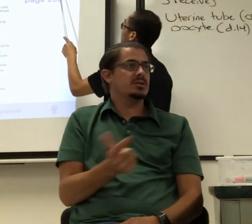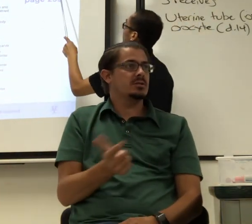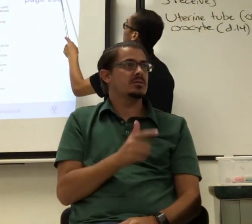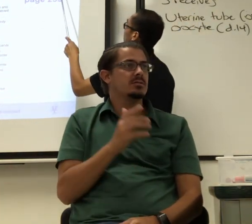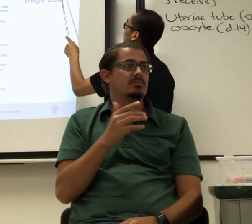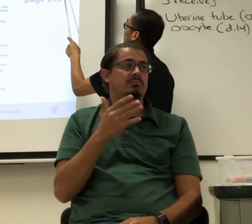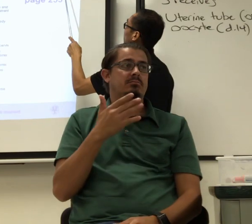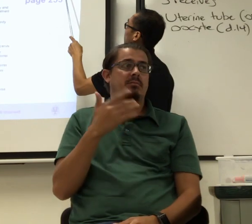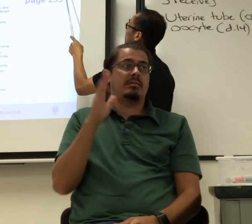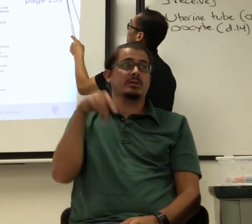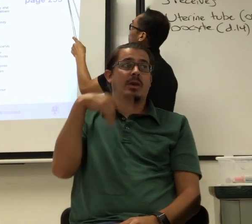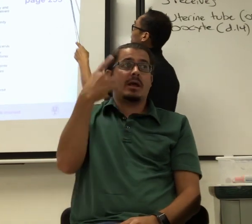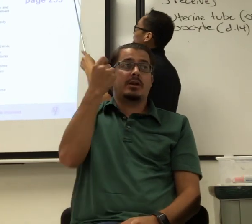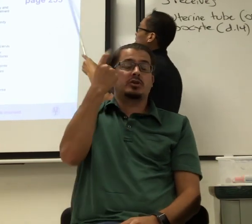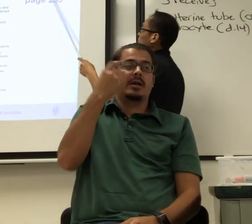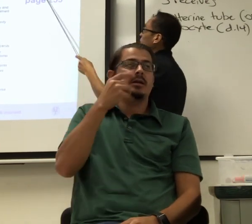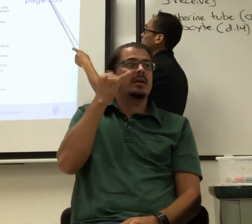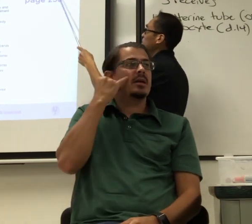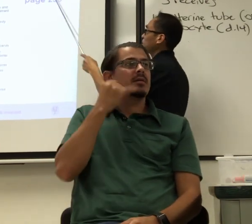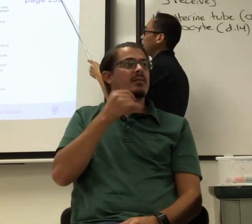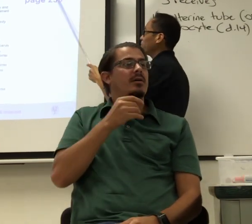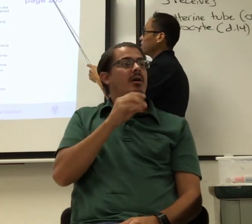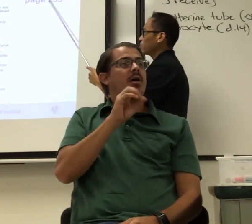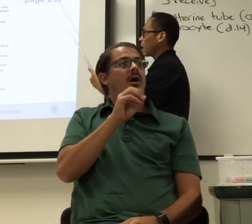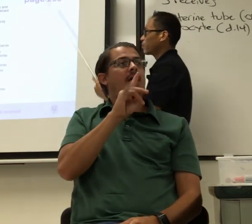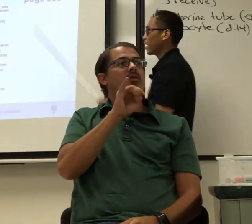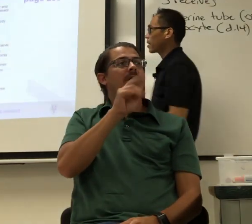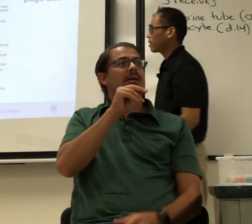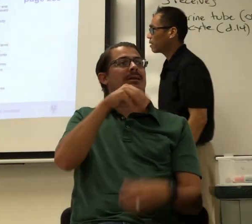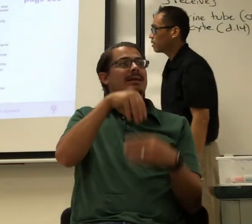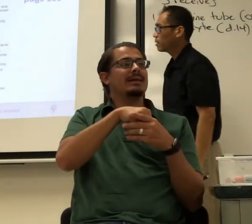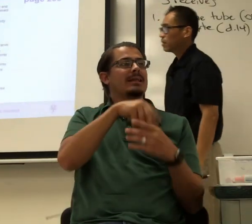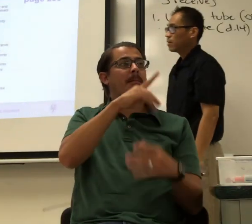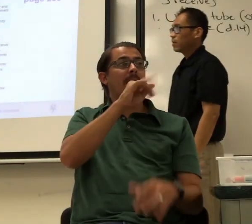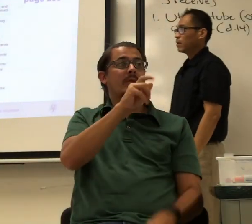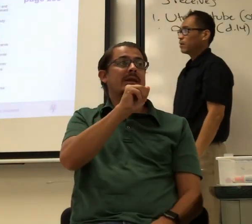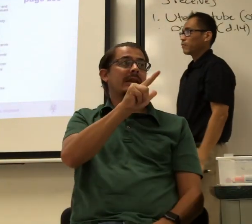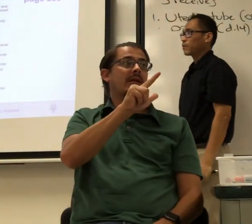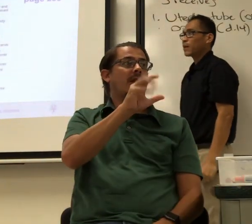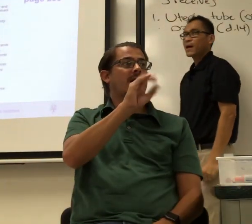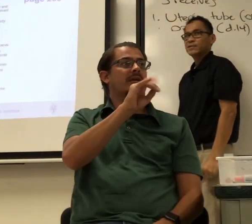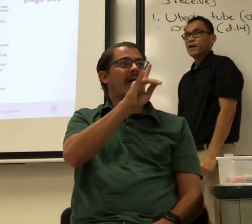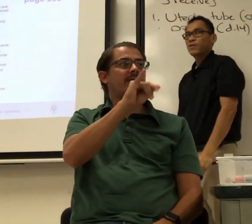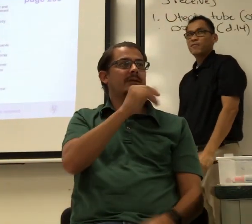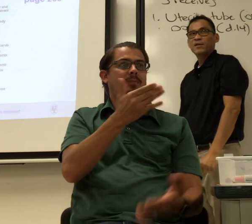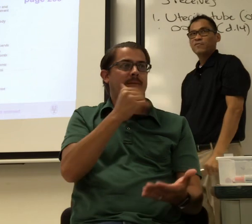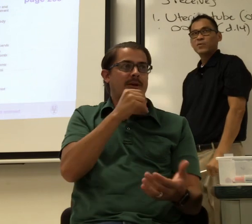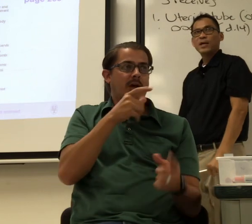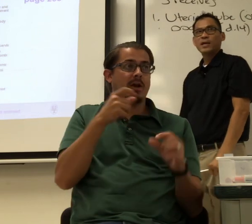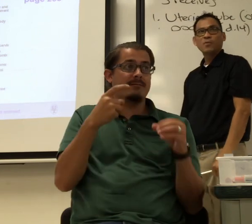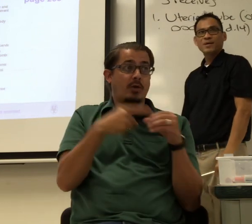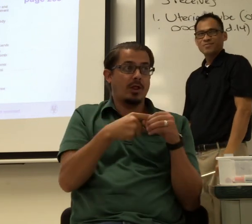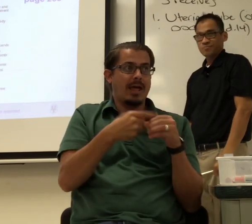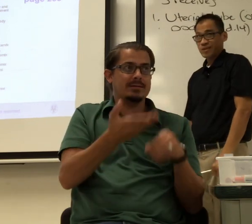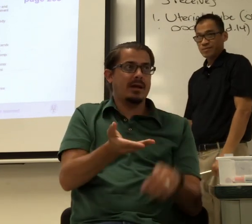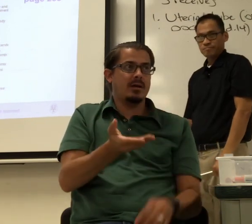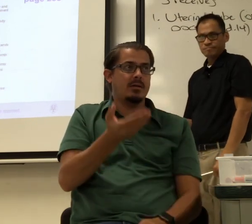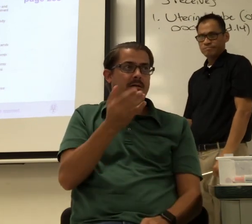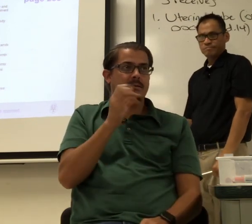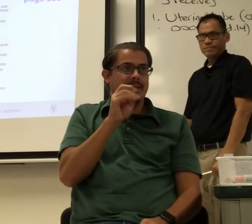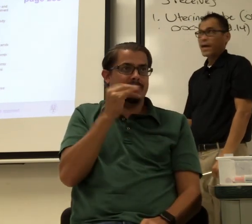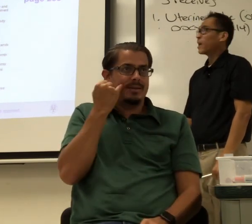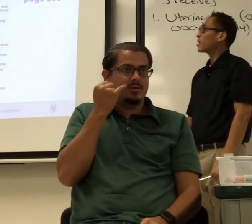That's my understanding. If it's ovulated in the peritoneal cavity, you're probably not going to fertilize there. Even if you did, it wouldn't